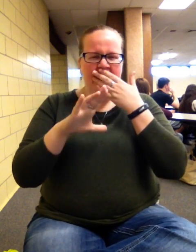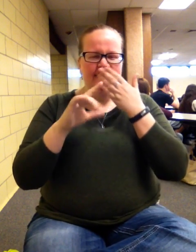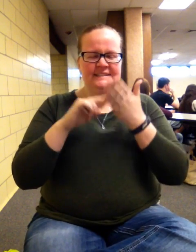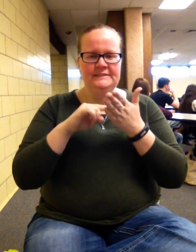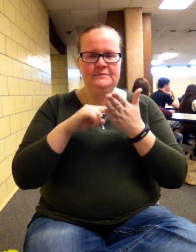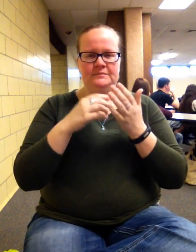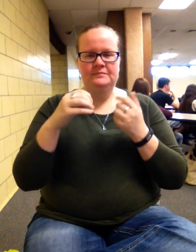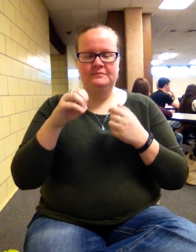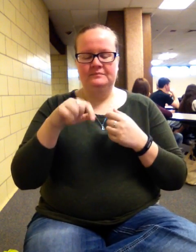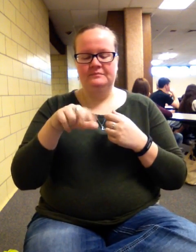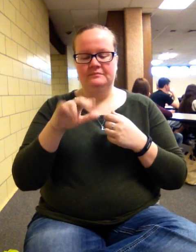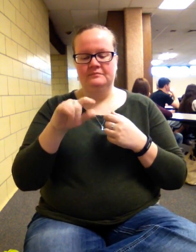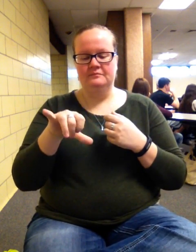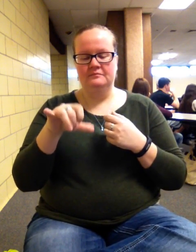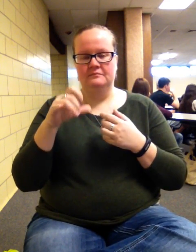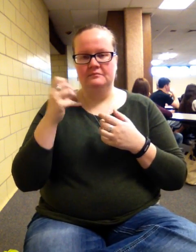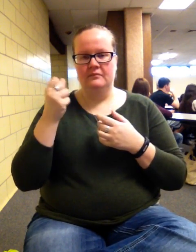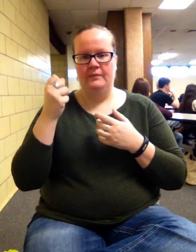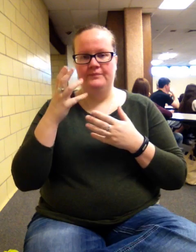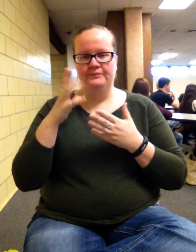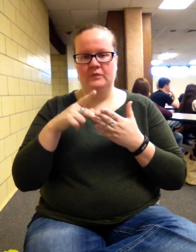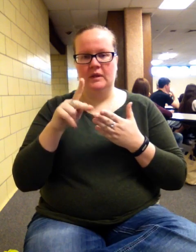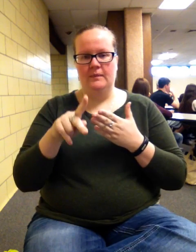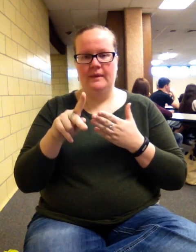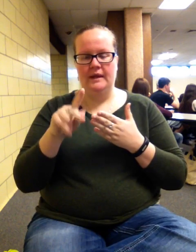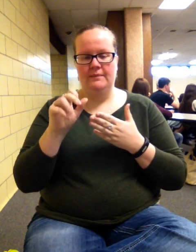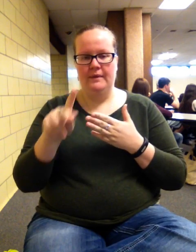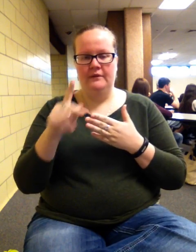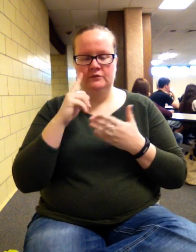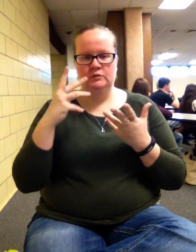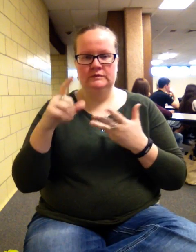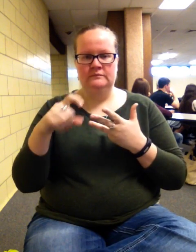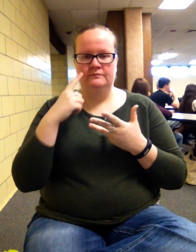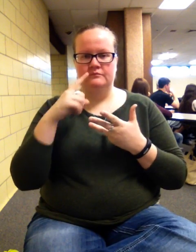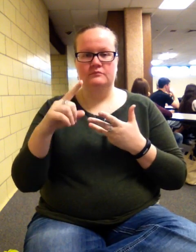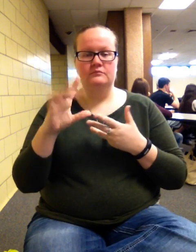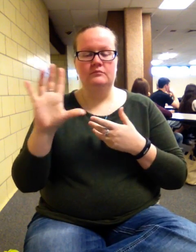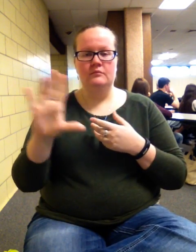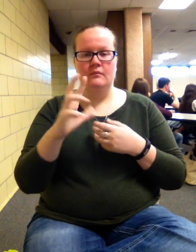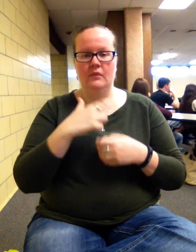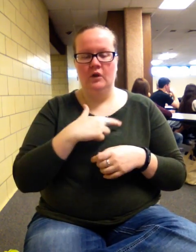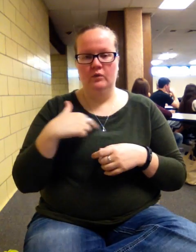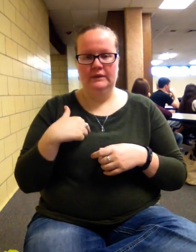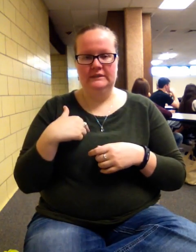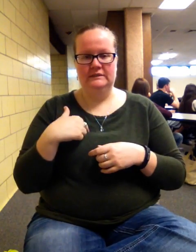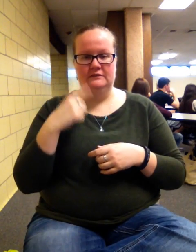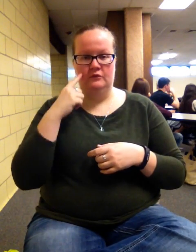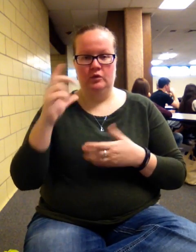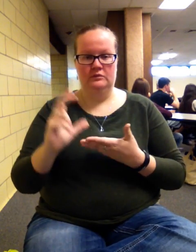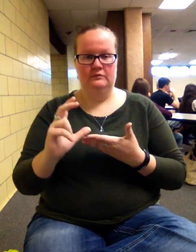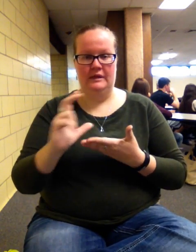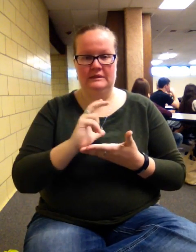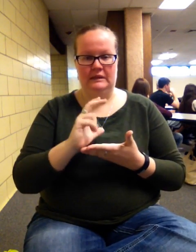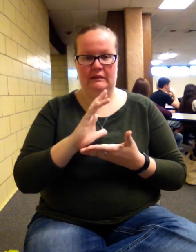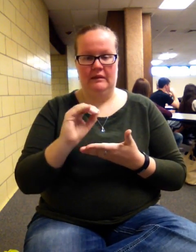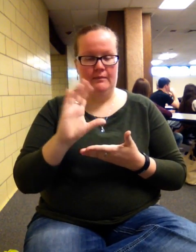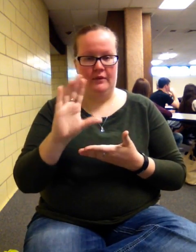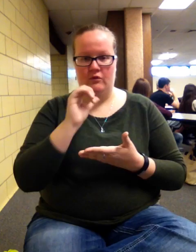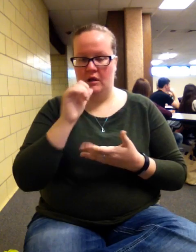equity holders paid back for what they need for the risk that they're taking investing in the company, they're not going to be in business very long. Because